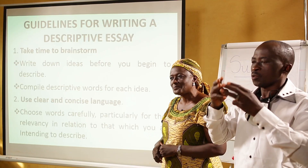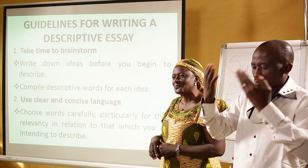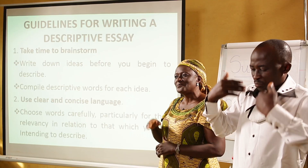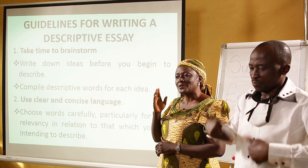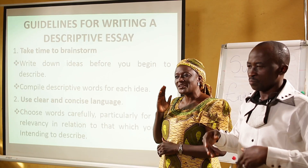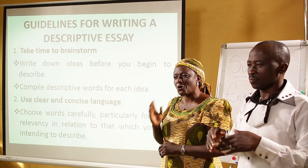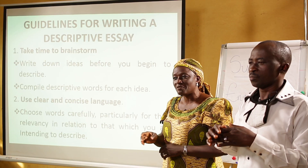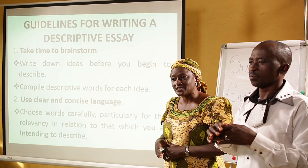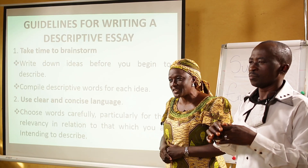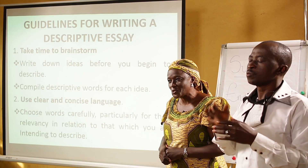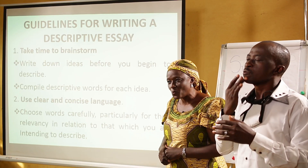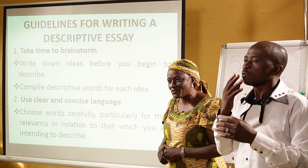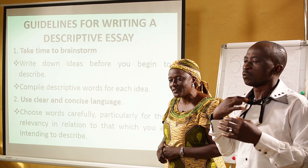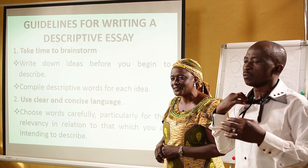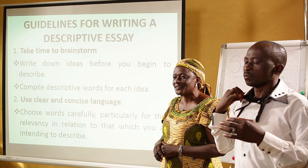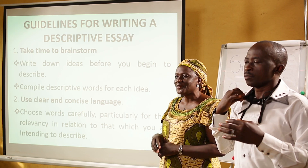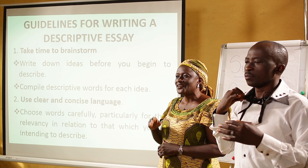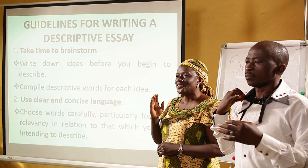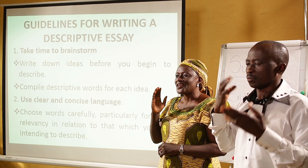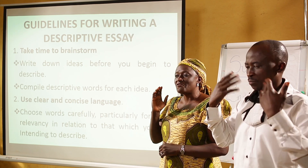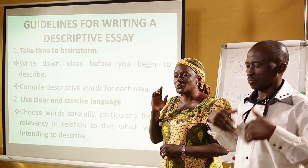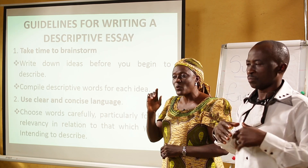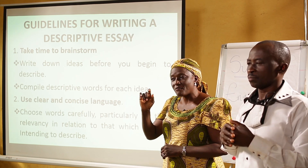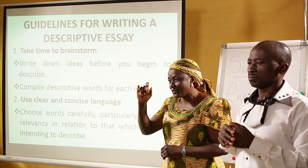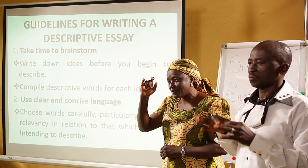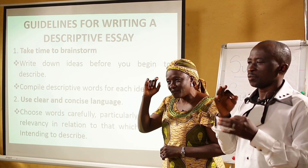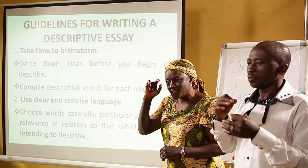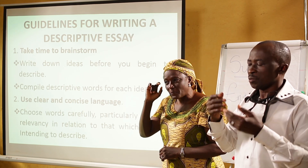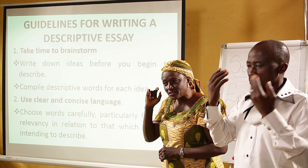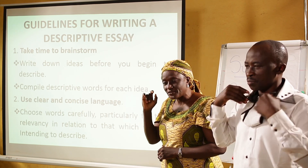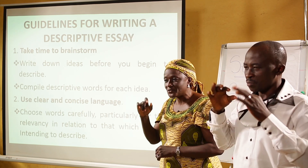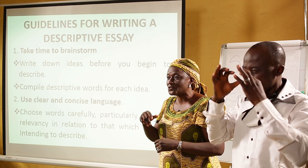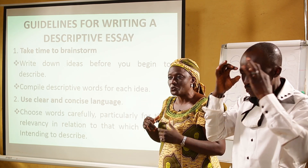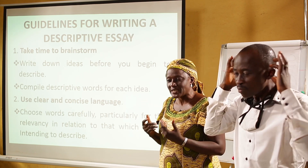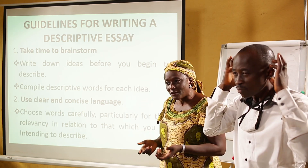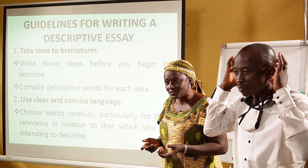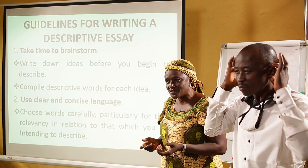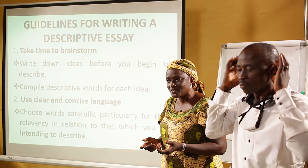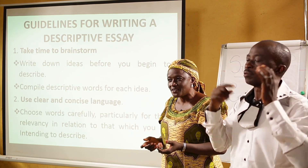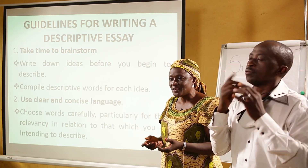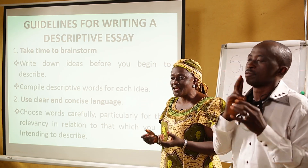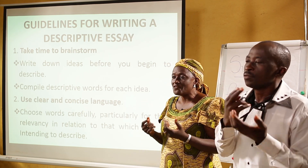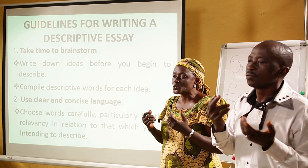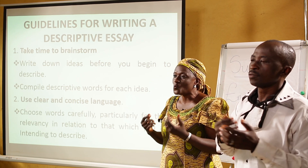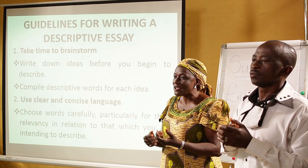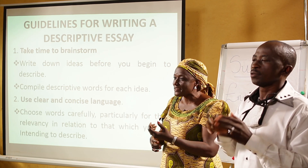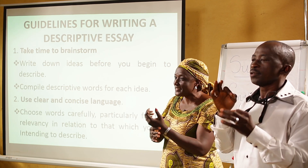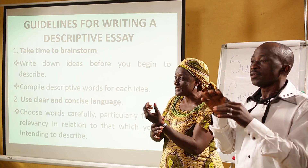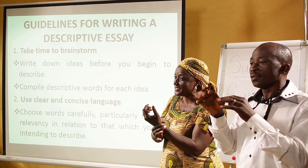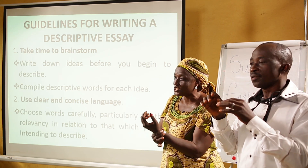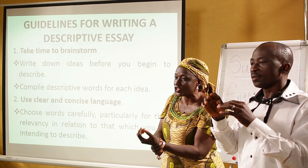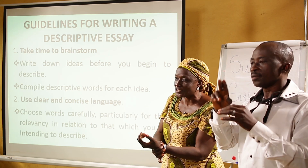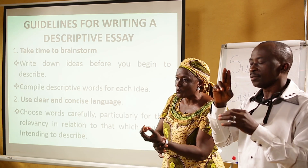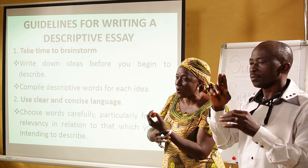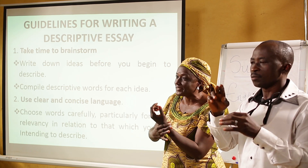dressed, the color of the shirt he's wearing. If he's wearing spectacles, you tell us. If he's